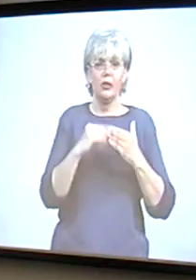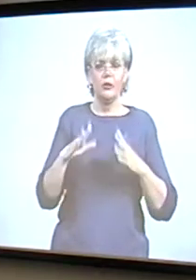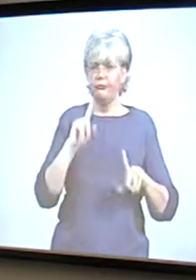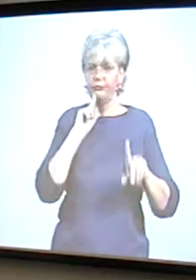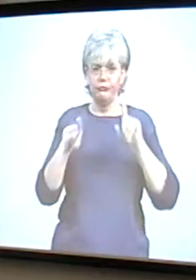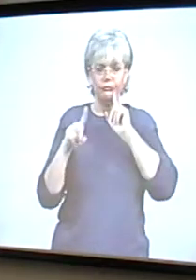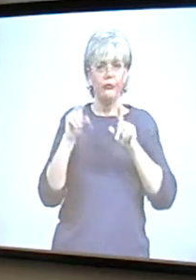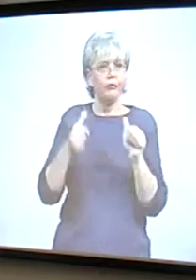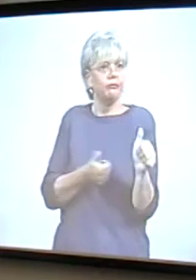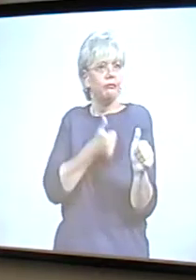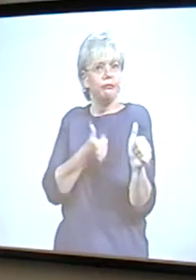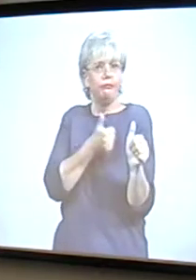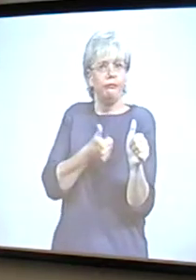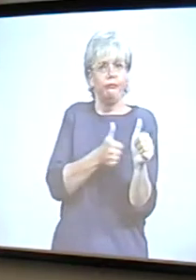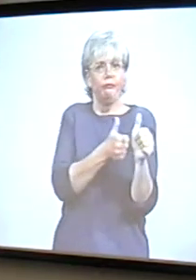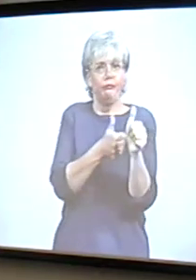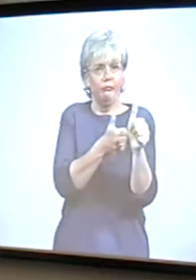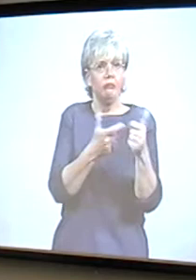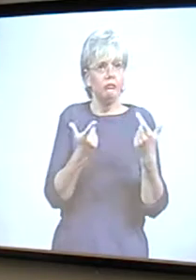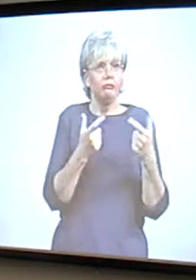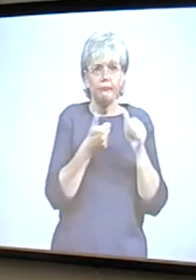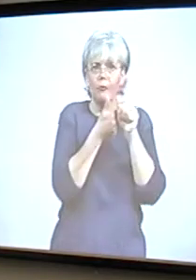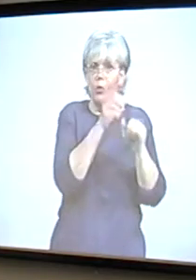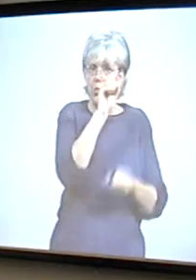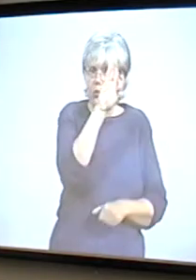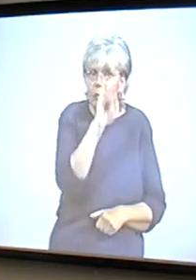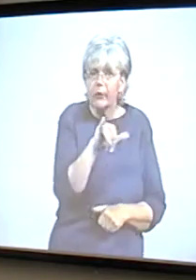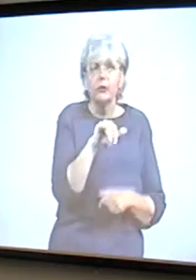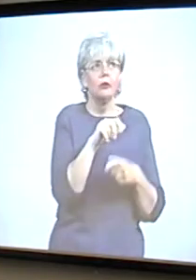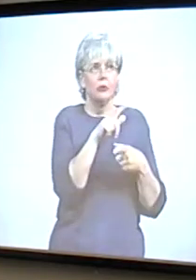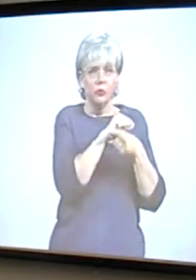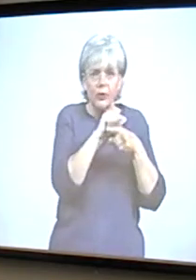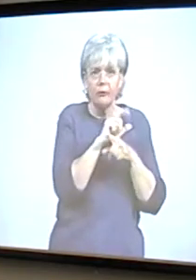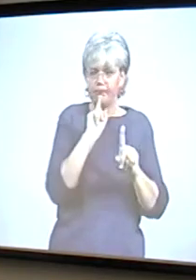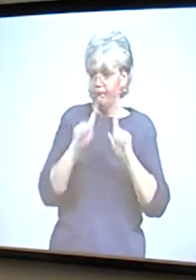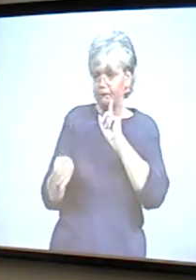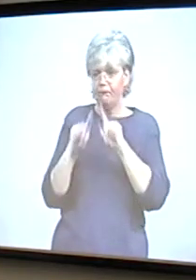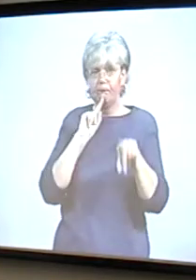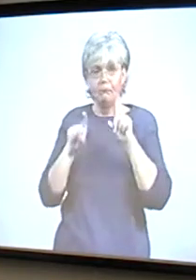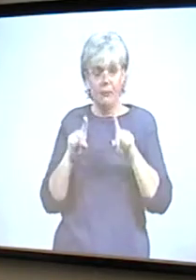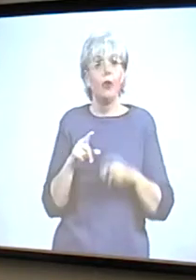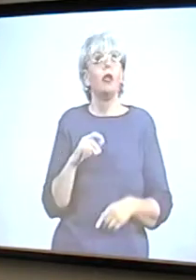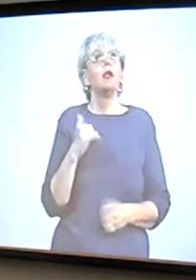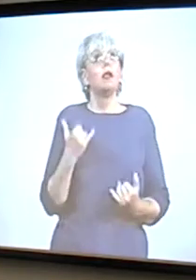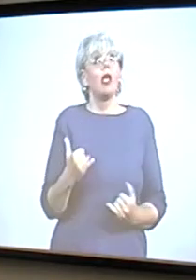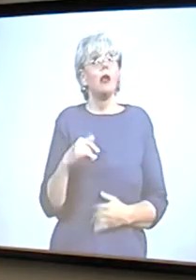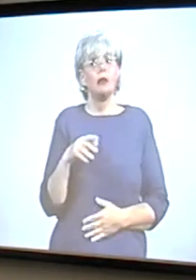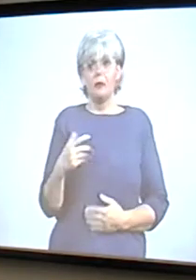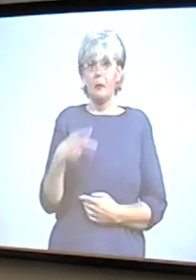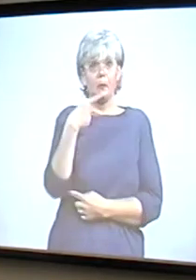Wild dogs, from the past have always needed a leader, and they'll follow and they'll obey that leader and, practice